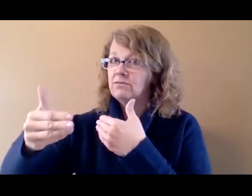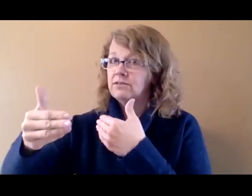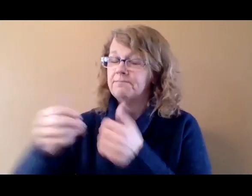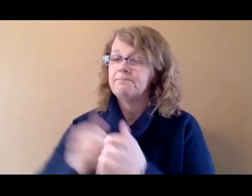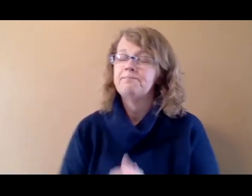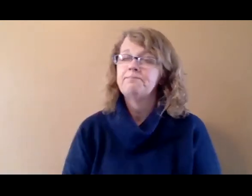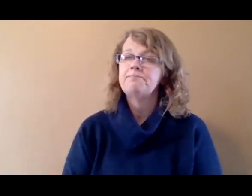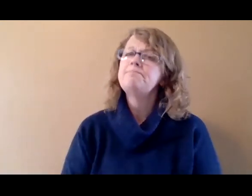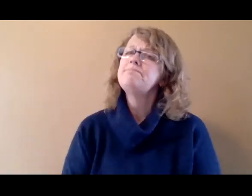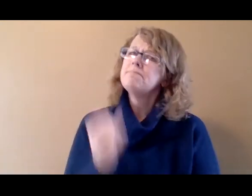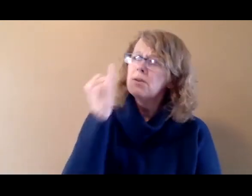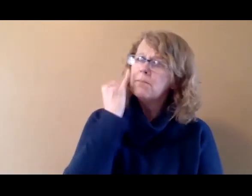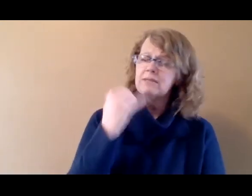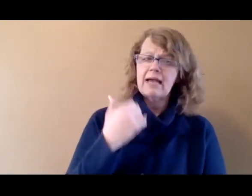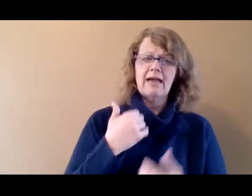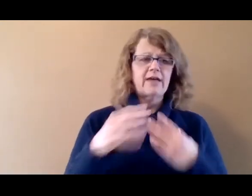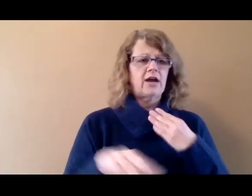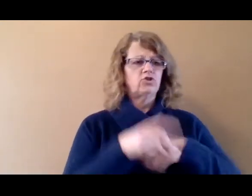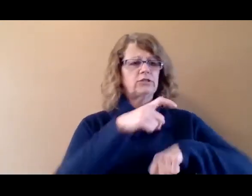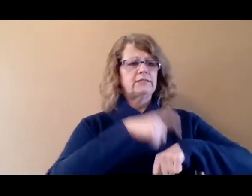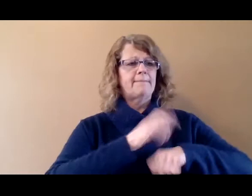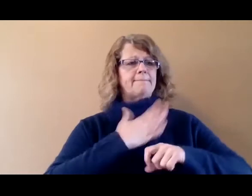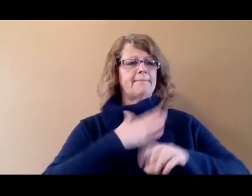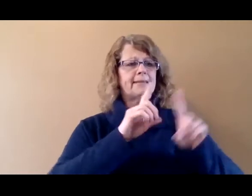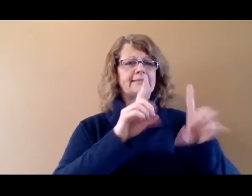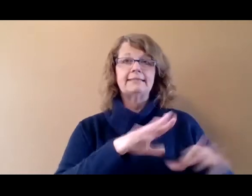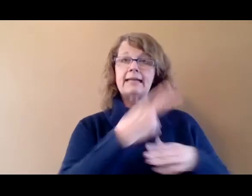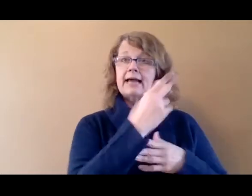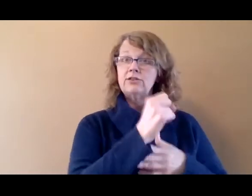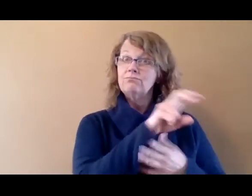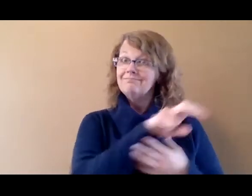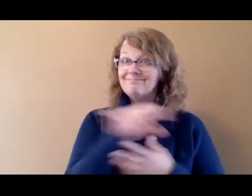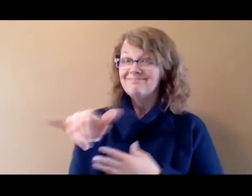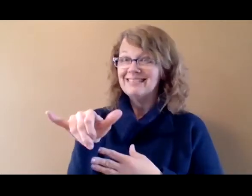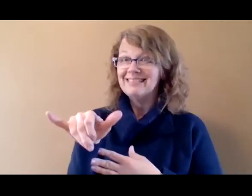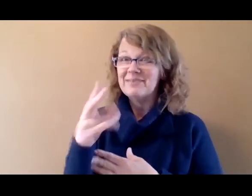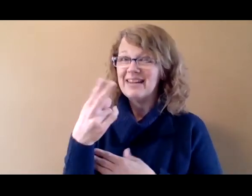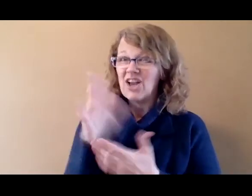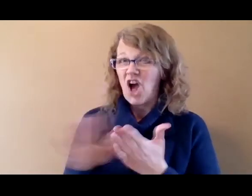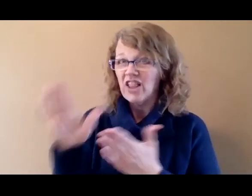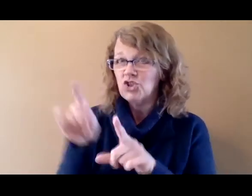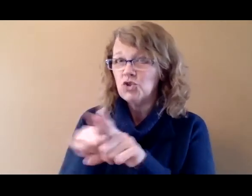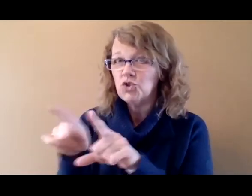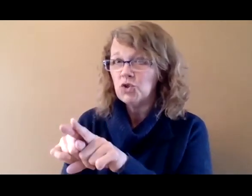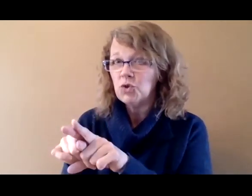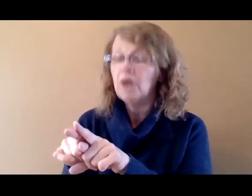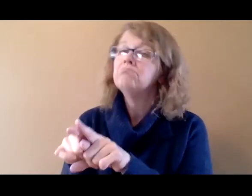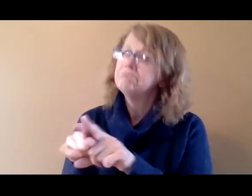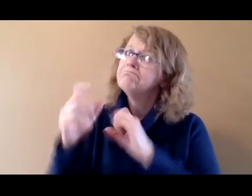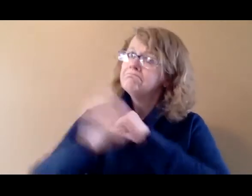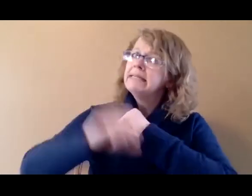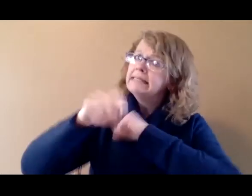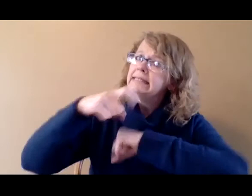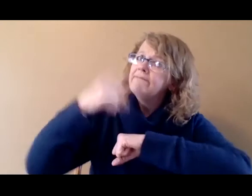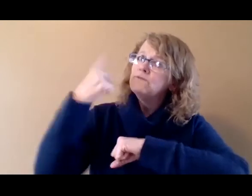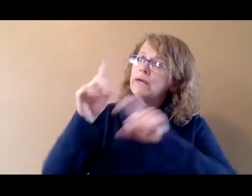school? Can I have extra time on my tests in college too? Well, the answer is that extended time for exams is